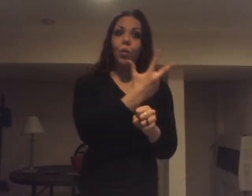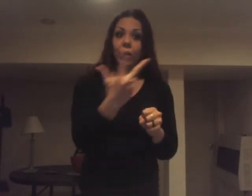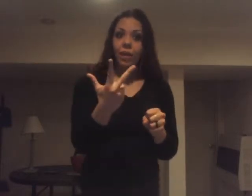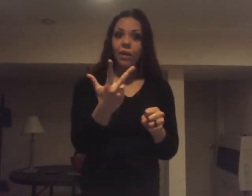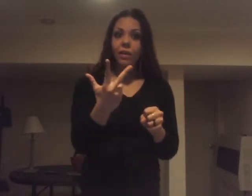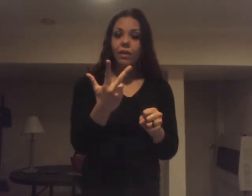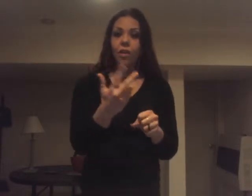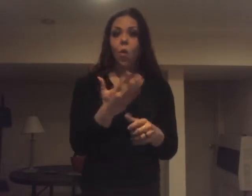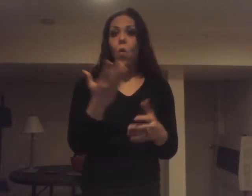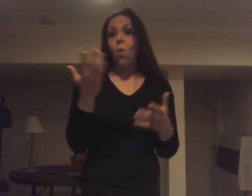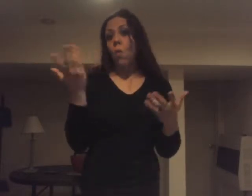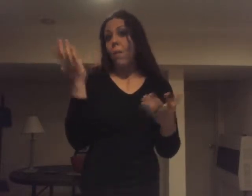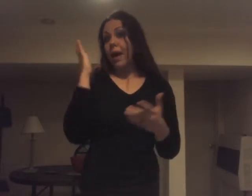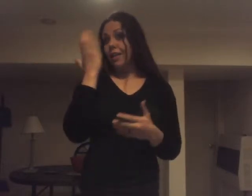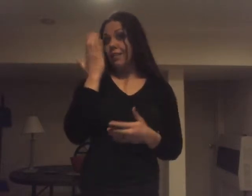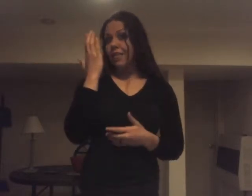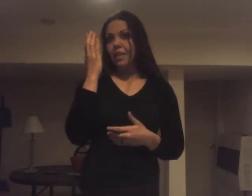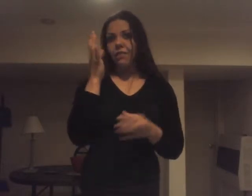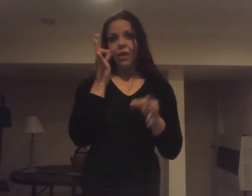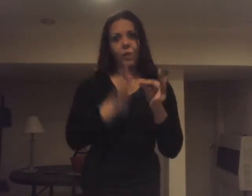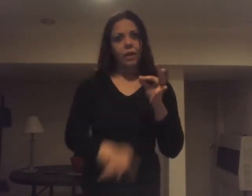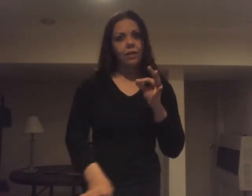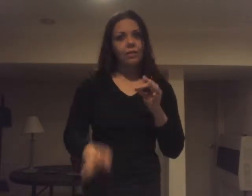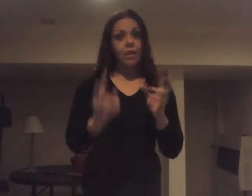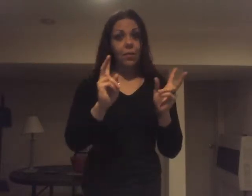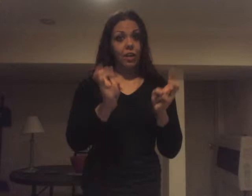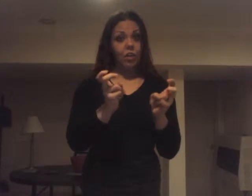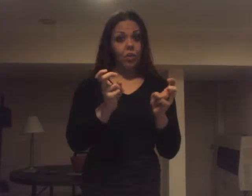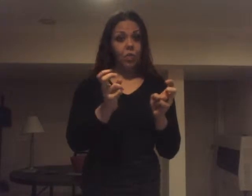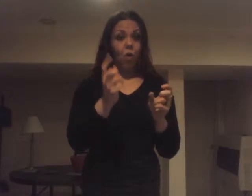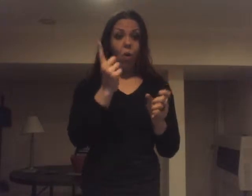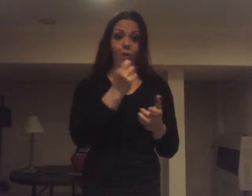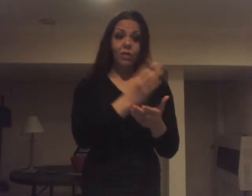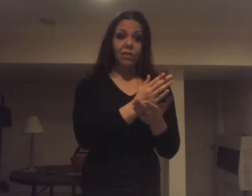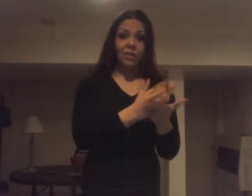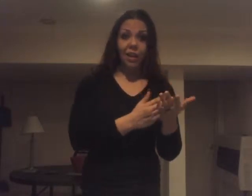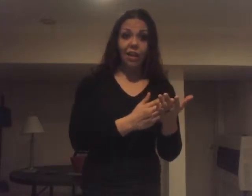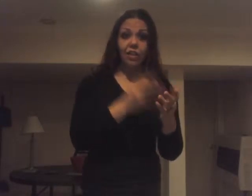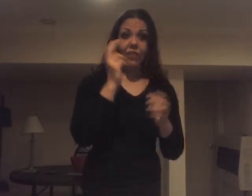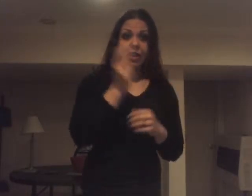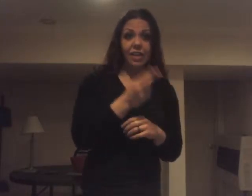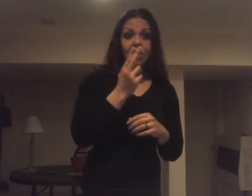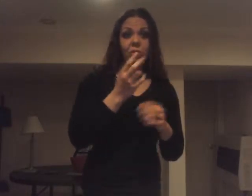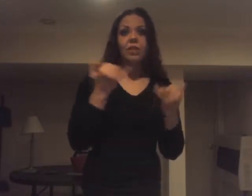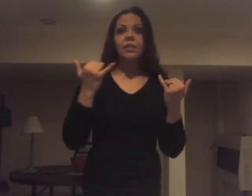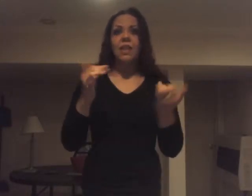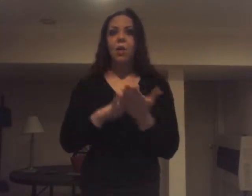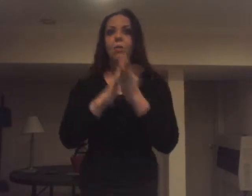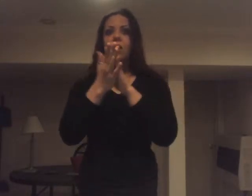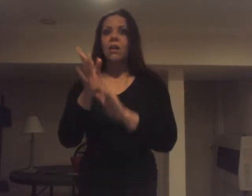very simple issue at one stage in history has now become rather complicated.